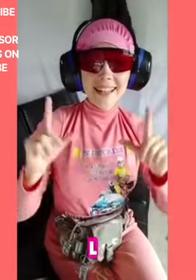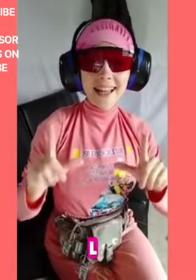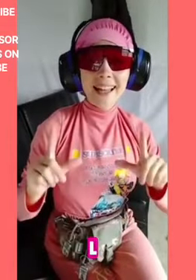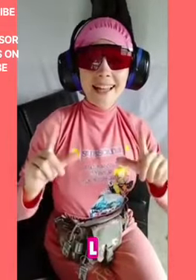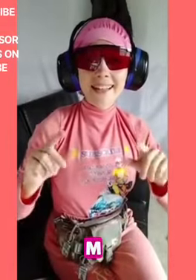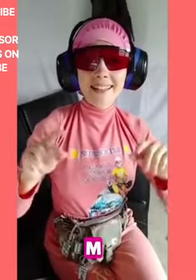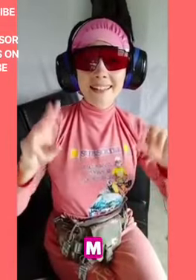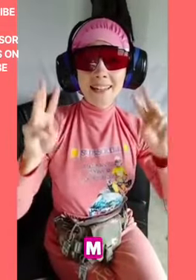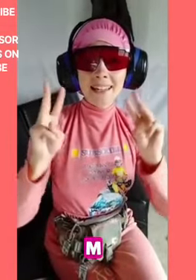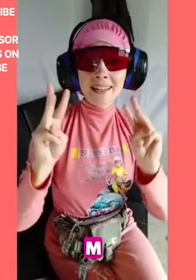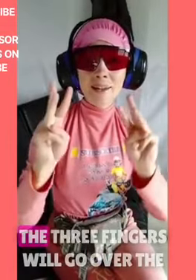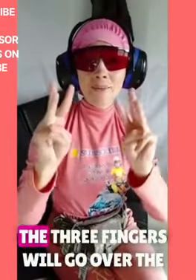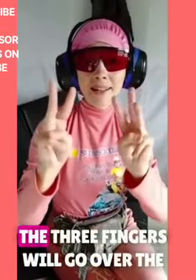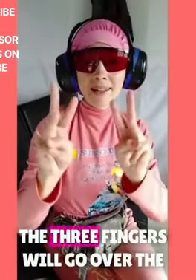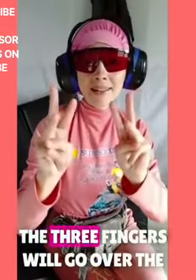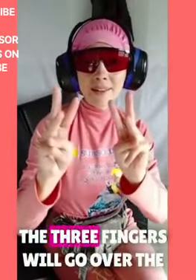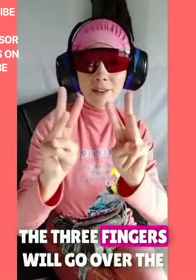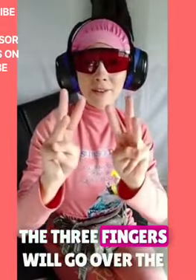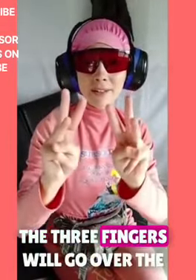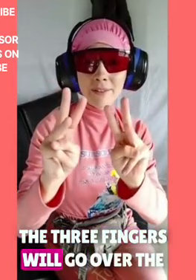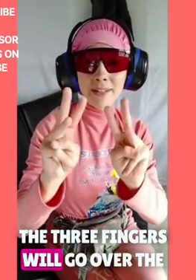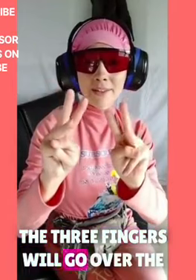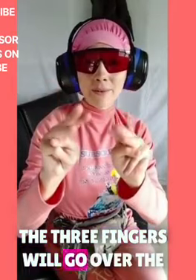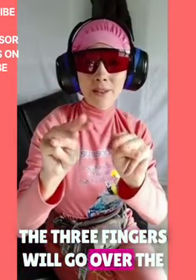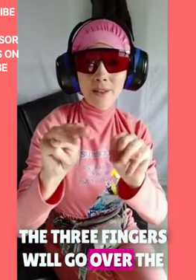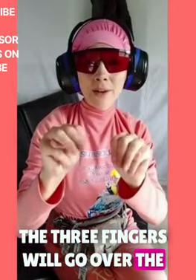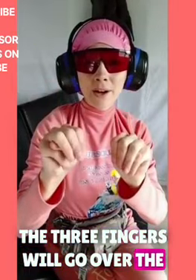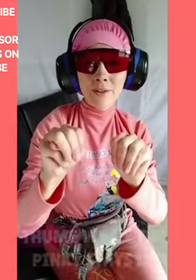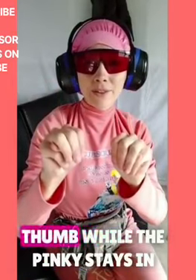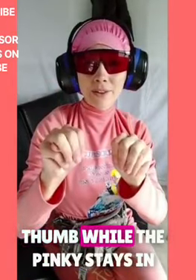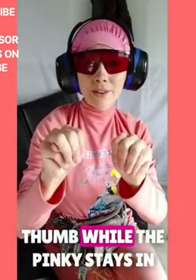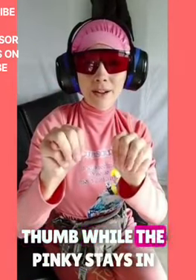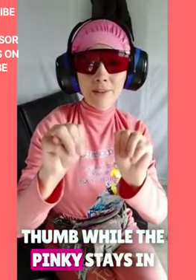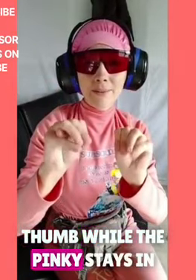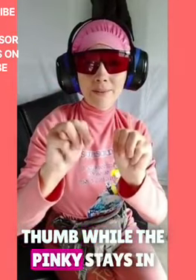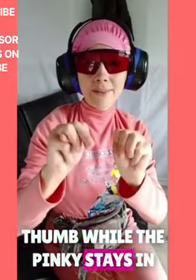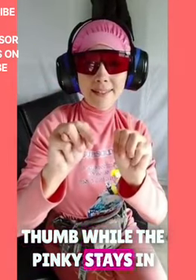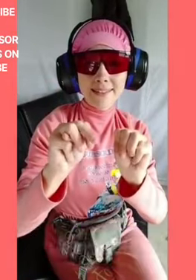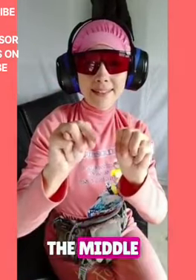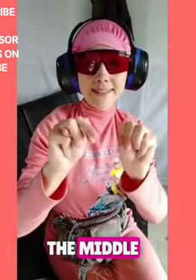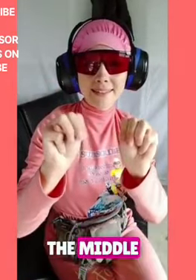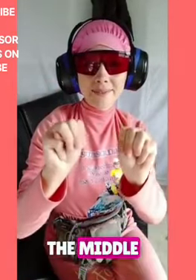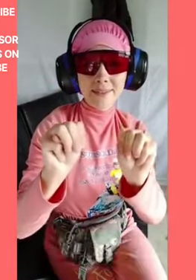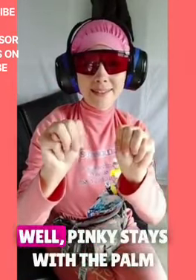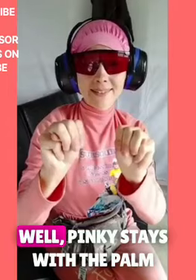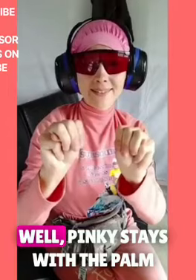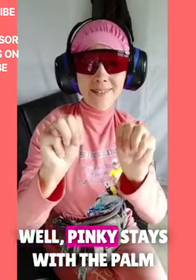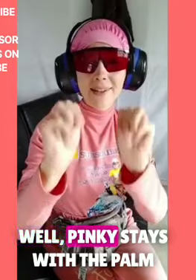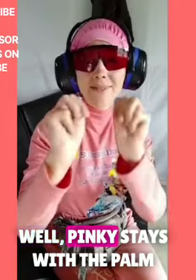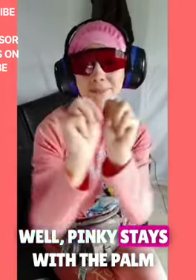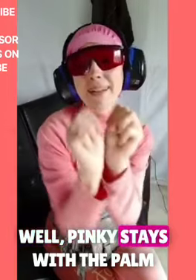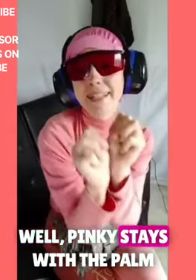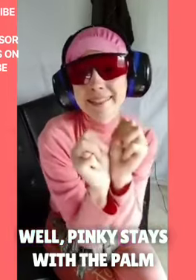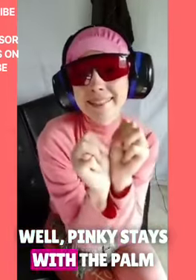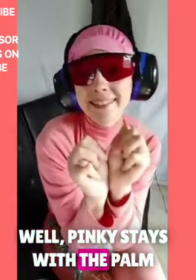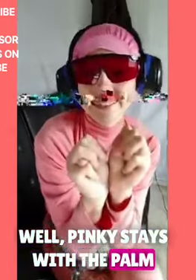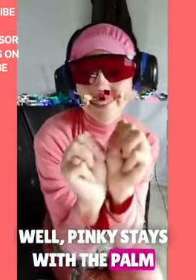L. M. The three fingers will go over the thumb while the pinky stays in the middle. Well, pinky stays with the